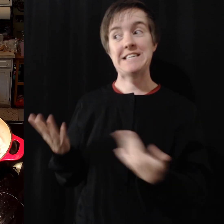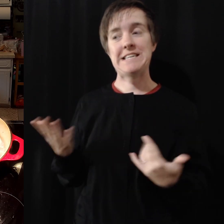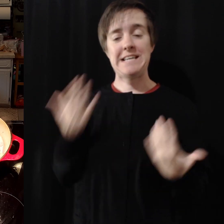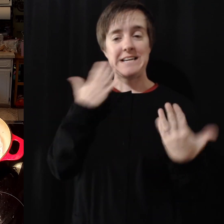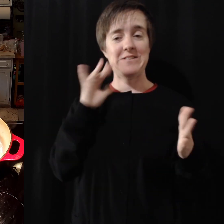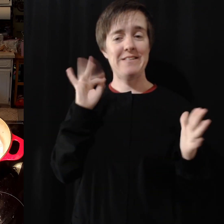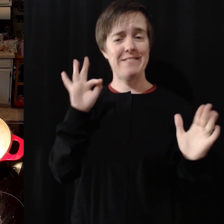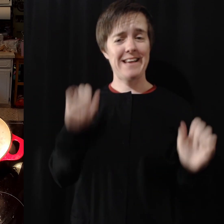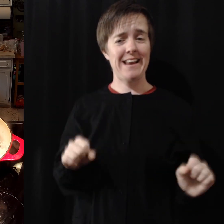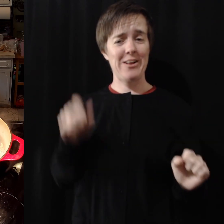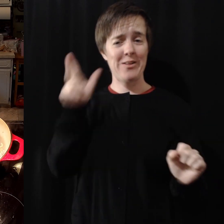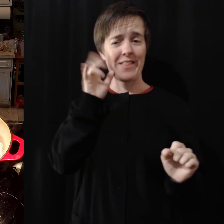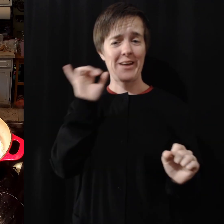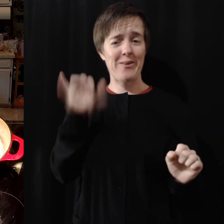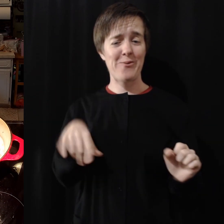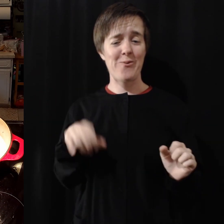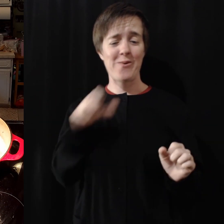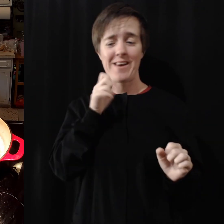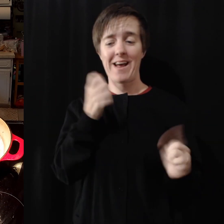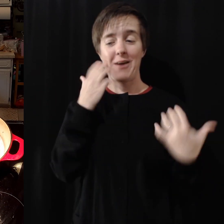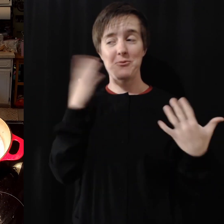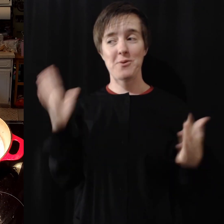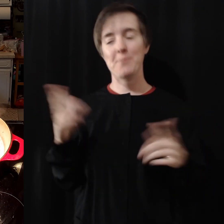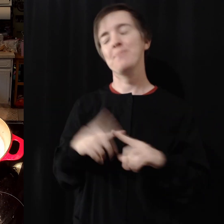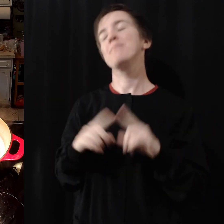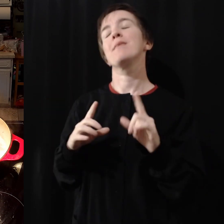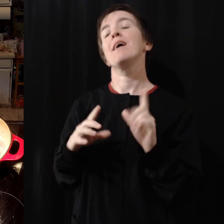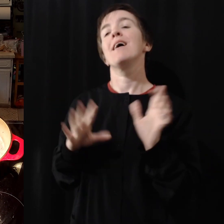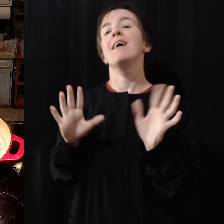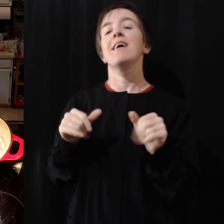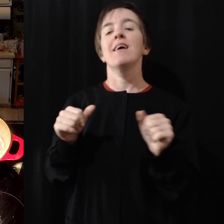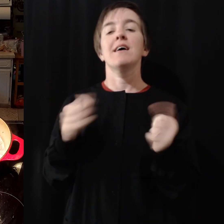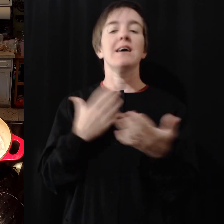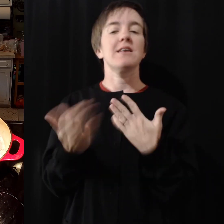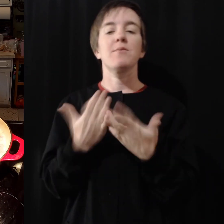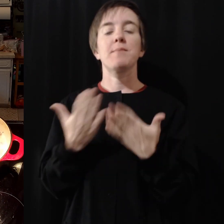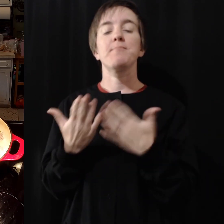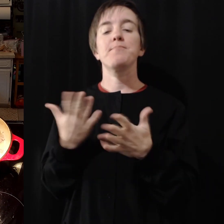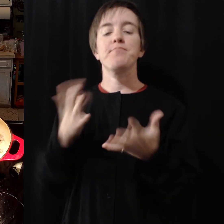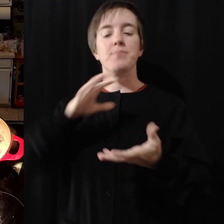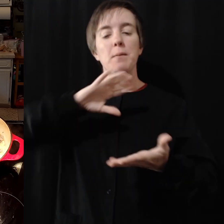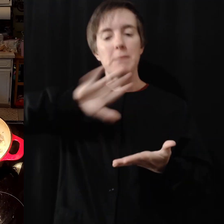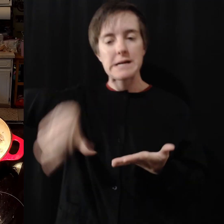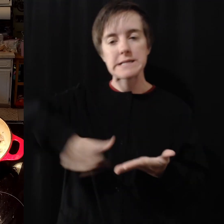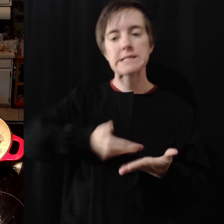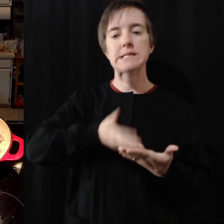I don't know if you guys can hear that or not. So anyway, you mix this in.